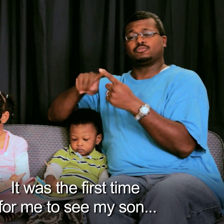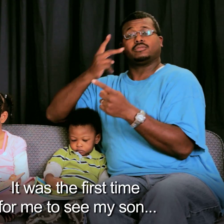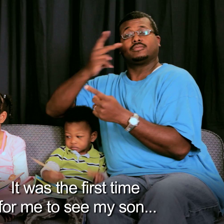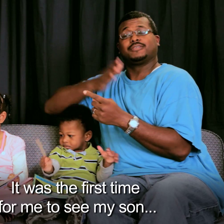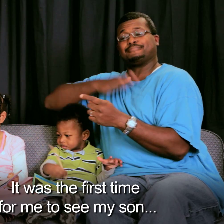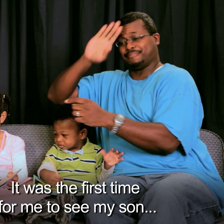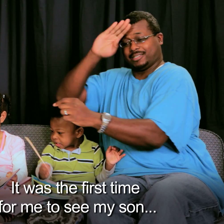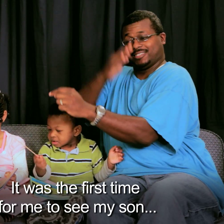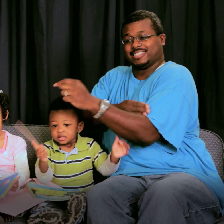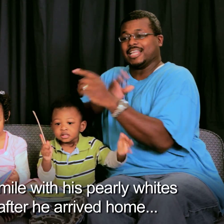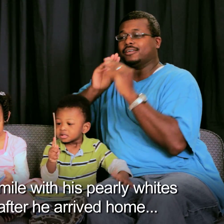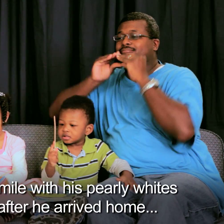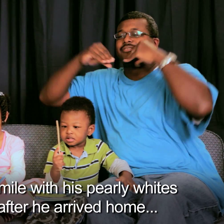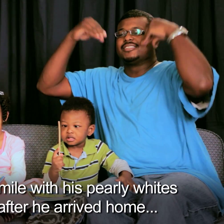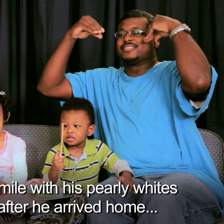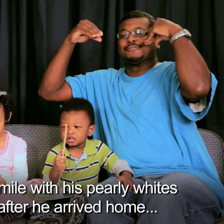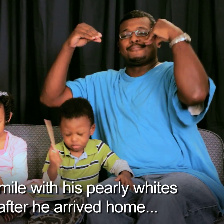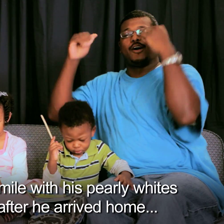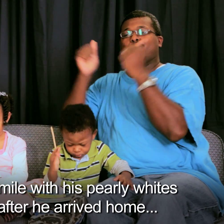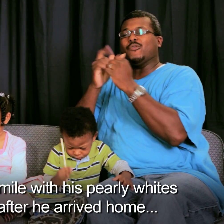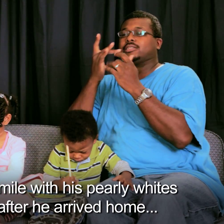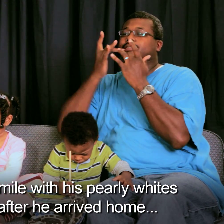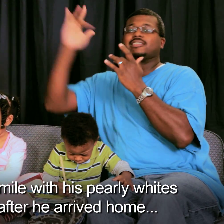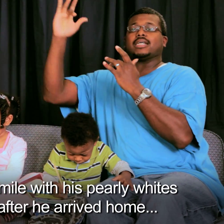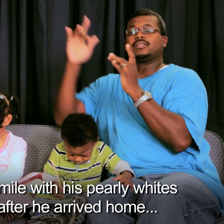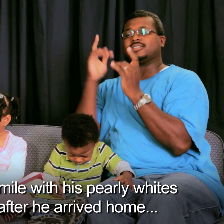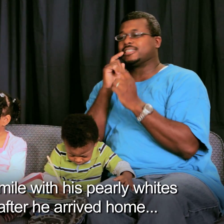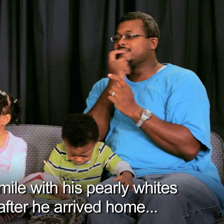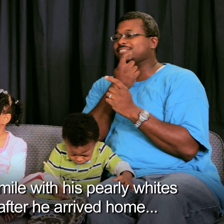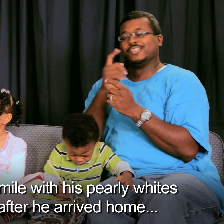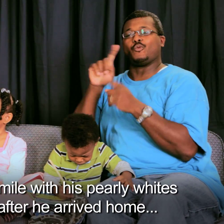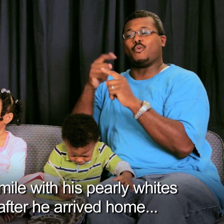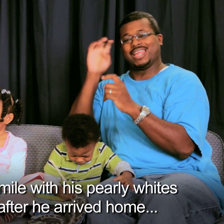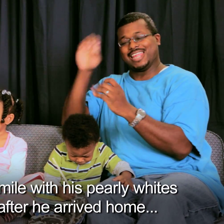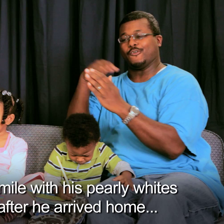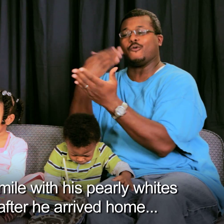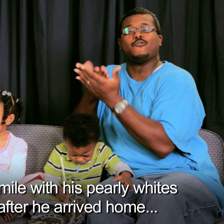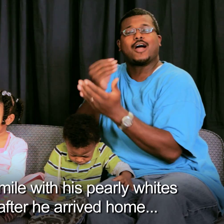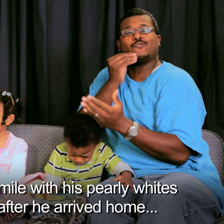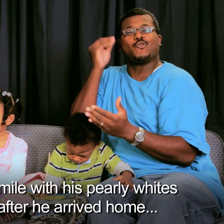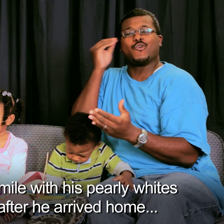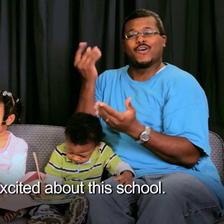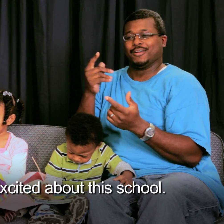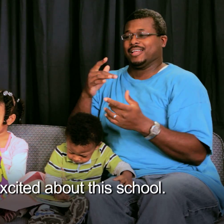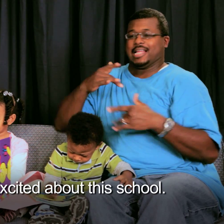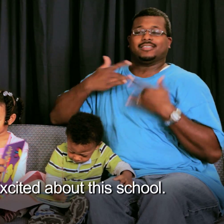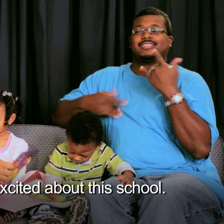first time for me to see my son smile with his pearly whites after he arrived home, excited about